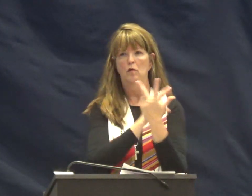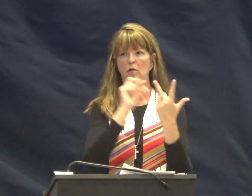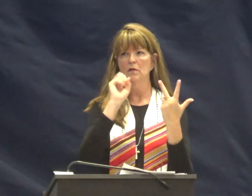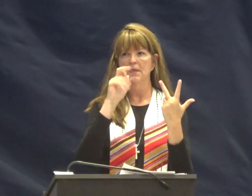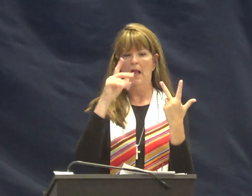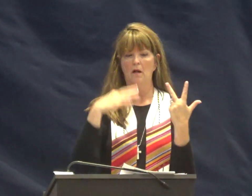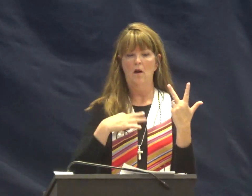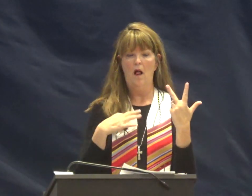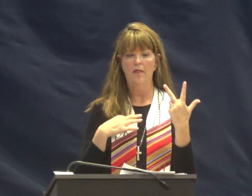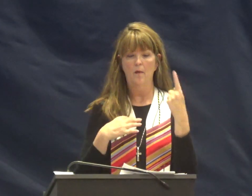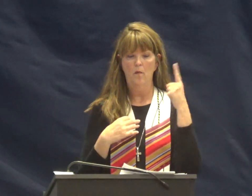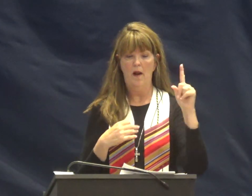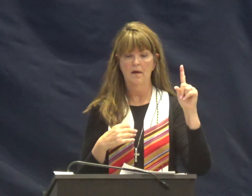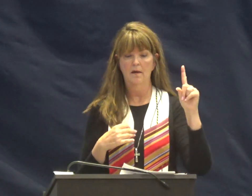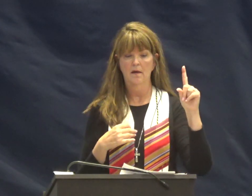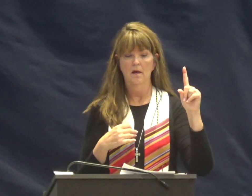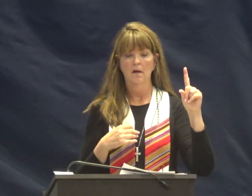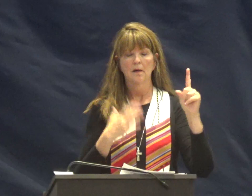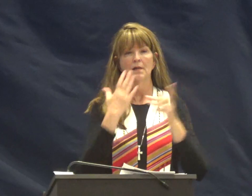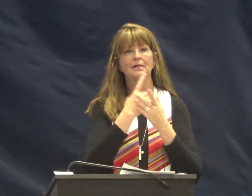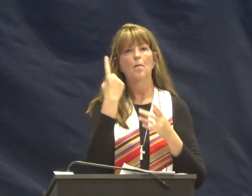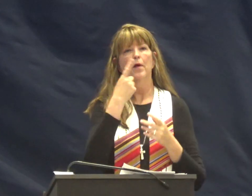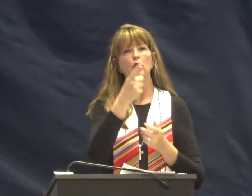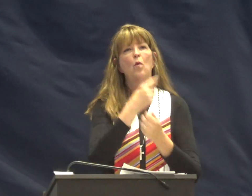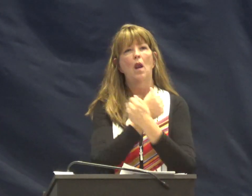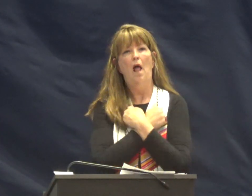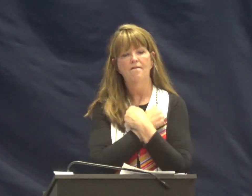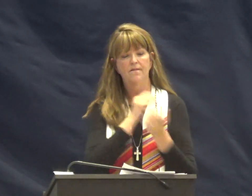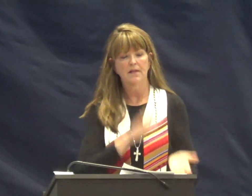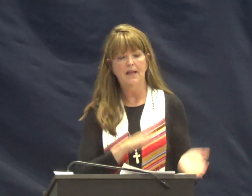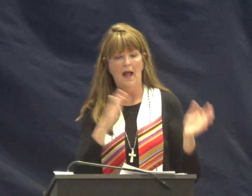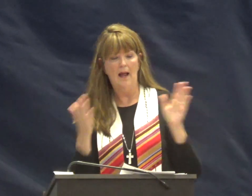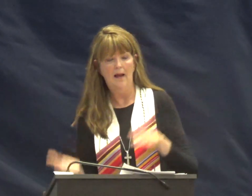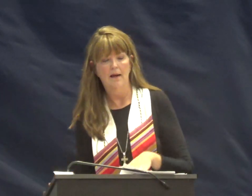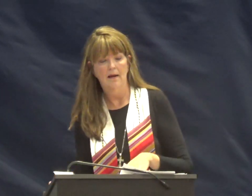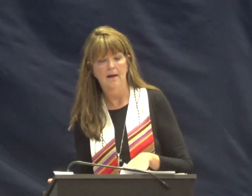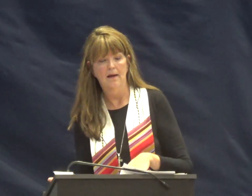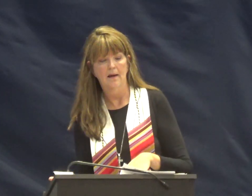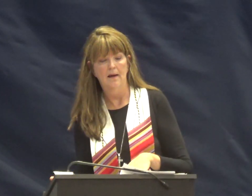The reasons the sackcloth were used or when someone you love died,